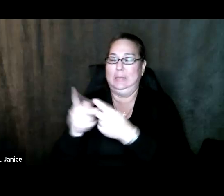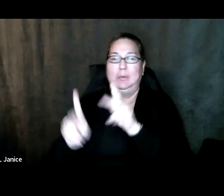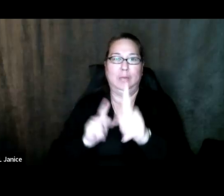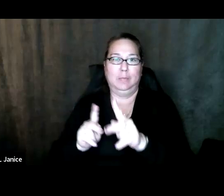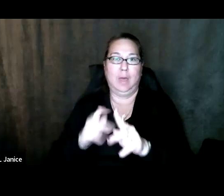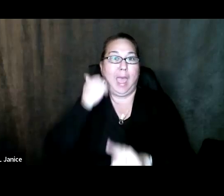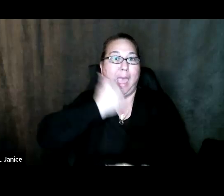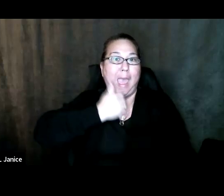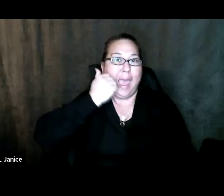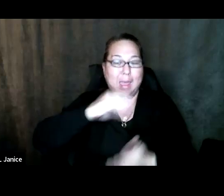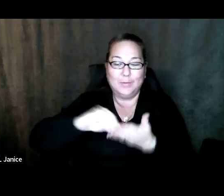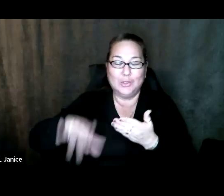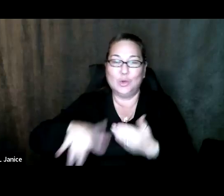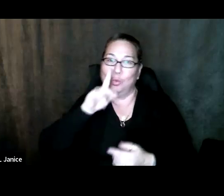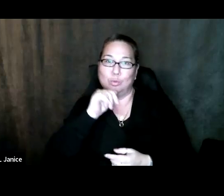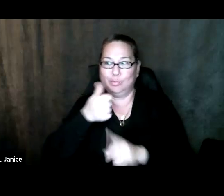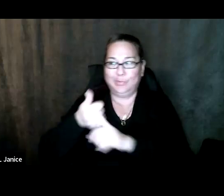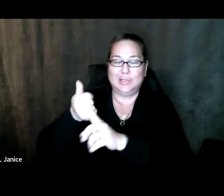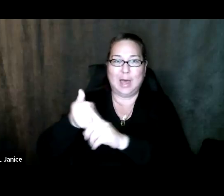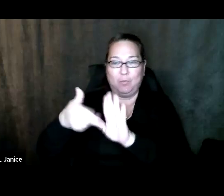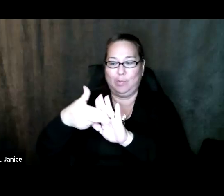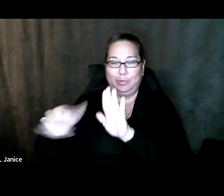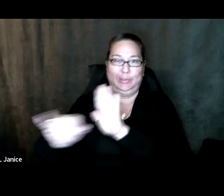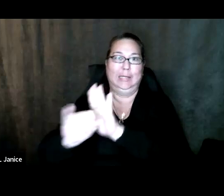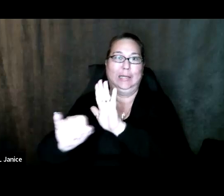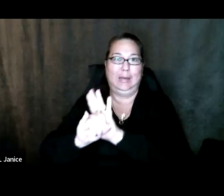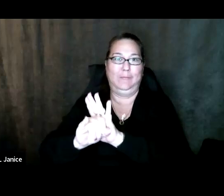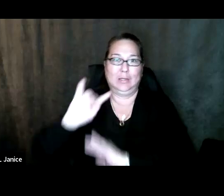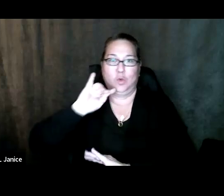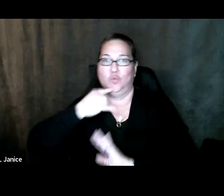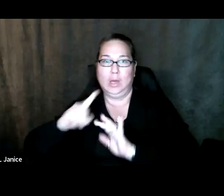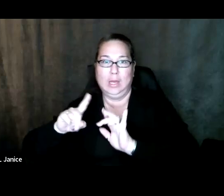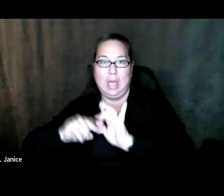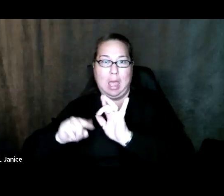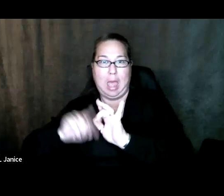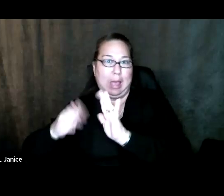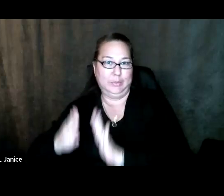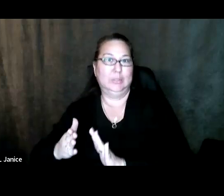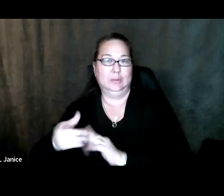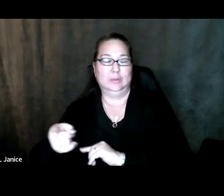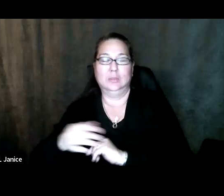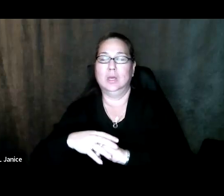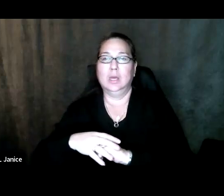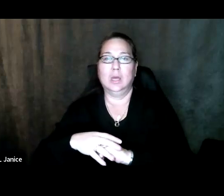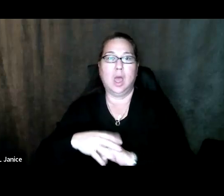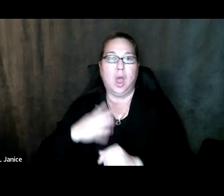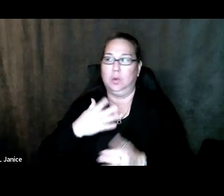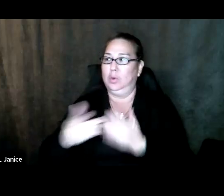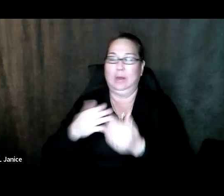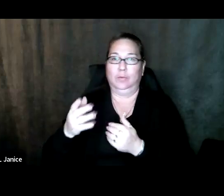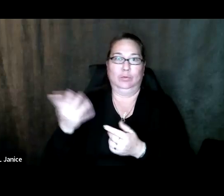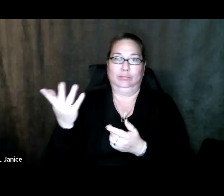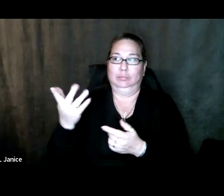chronically absent last year, whether they were at the school or a new student coming in, to make a plan for being there, to welcome